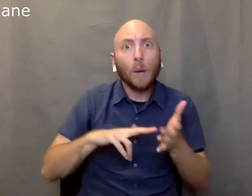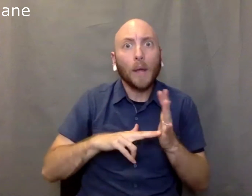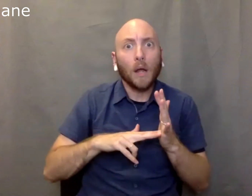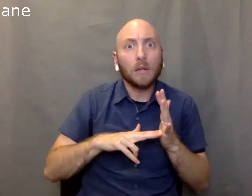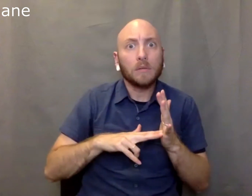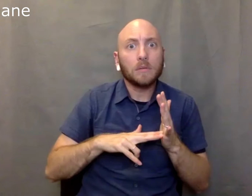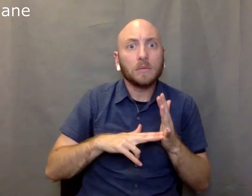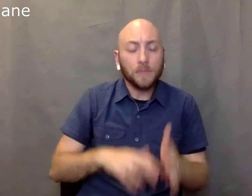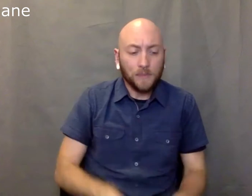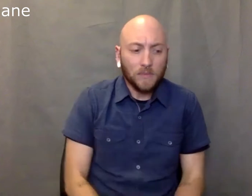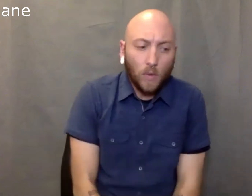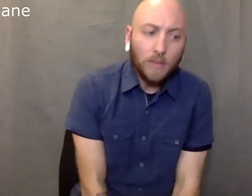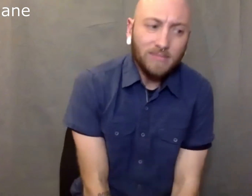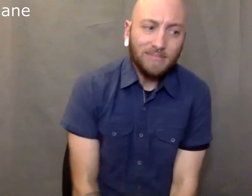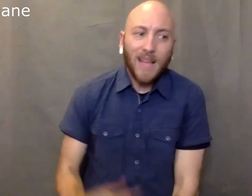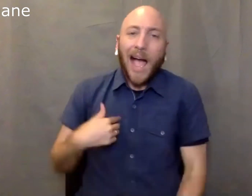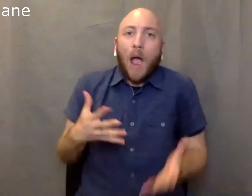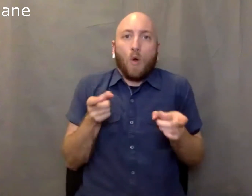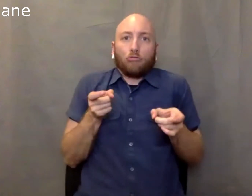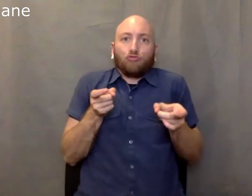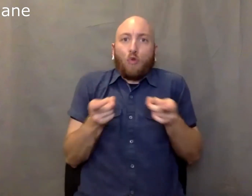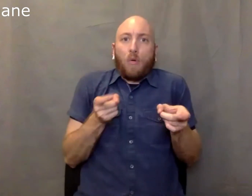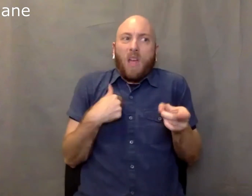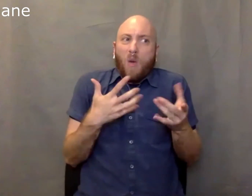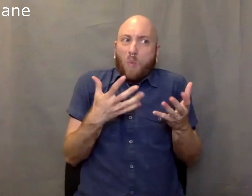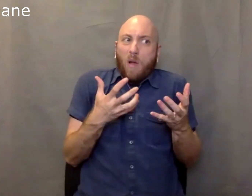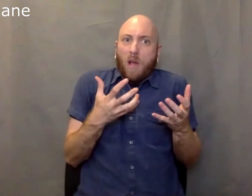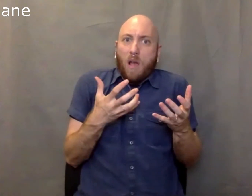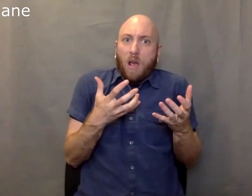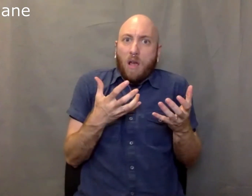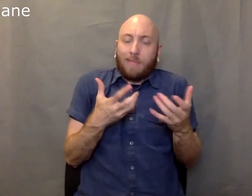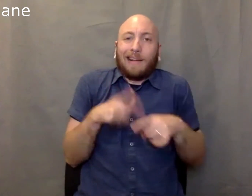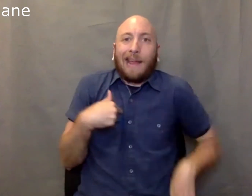control, but I can't. So,